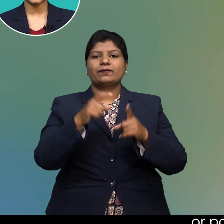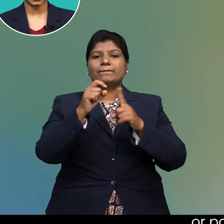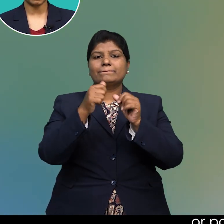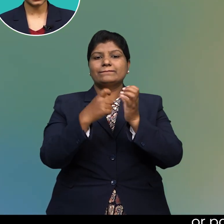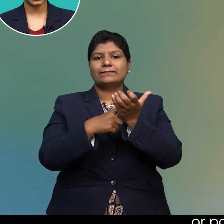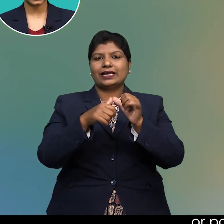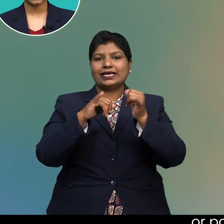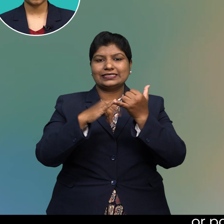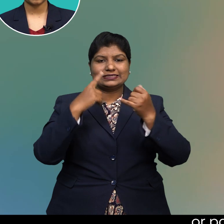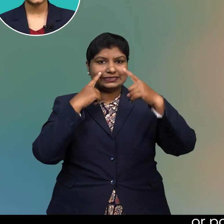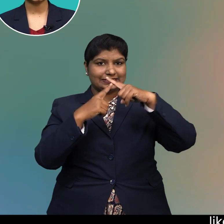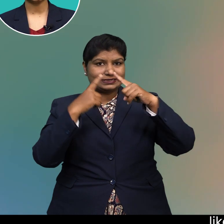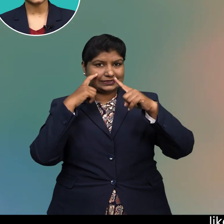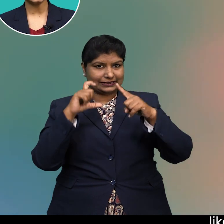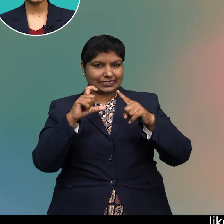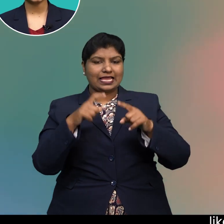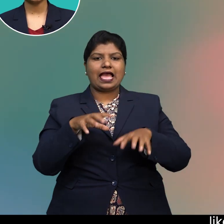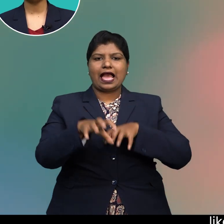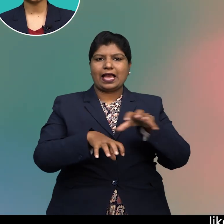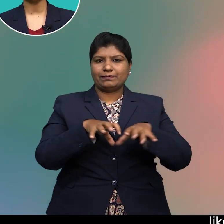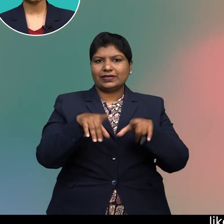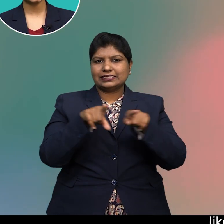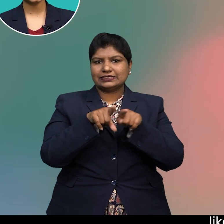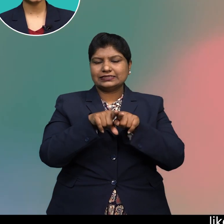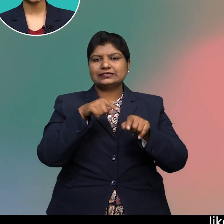jellyfish, and